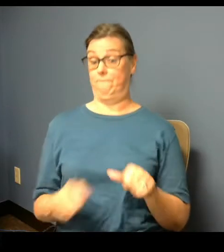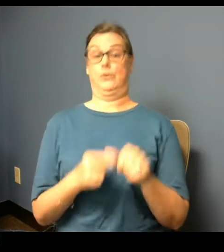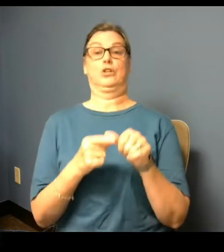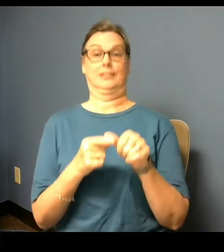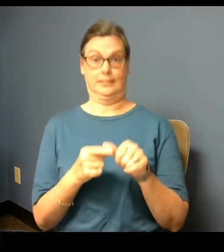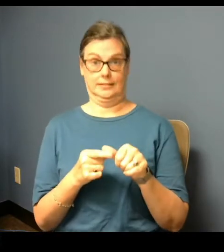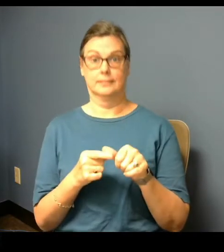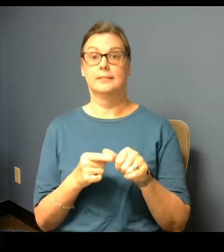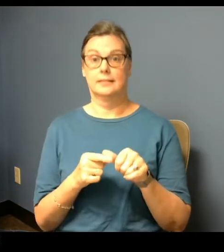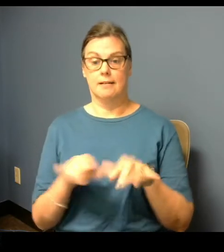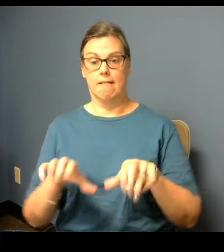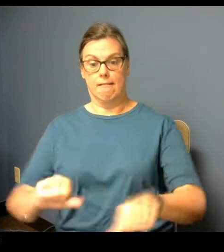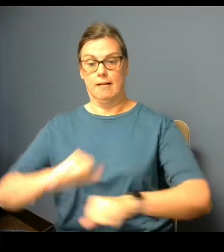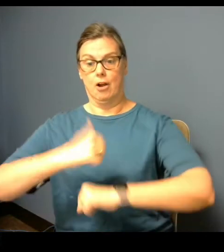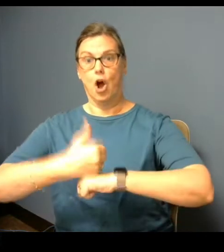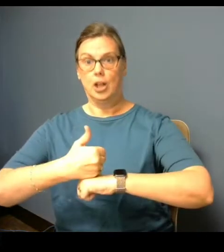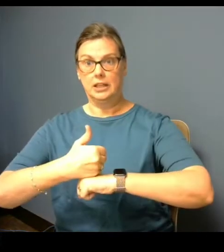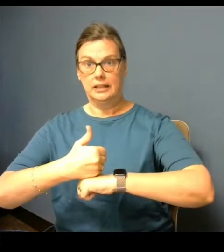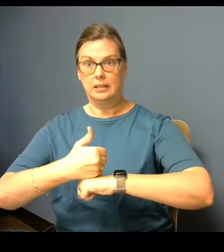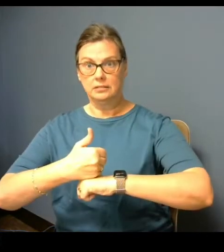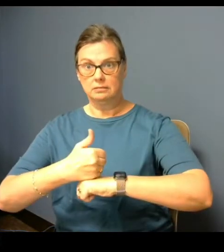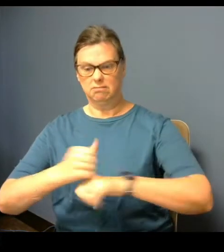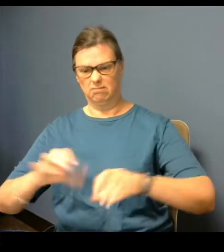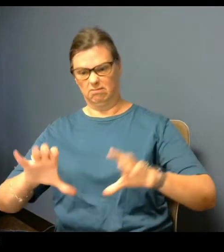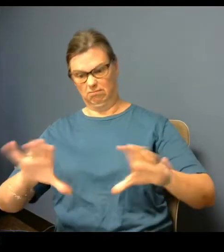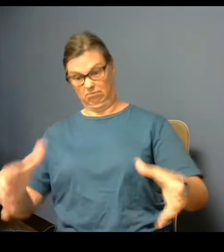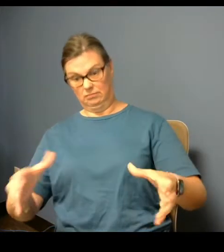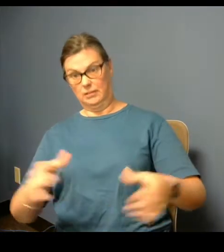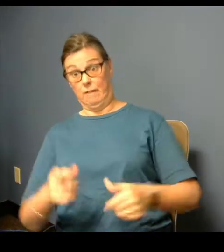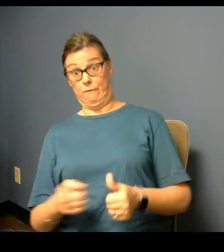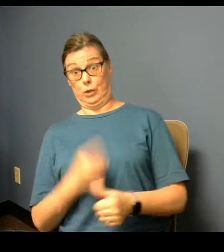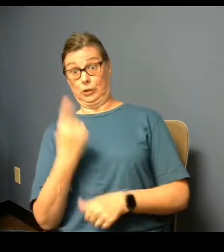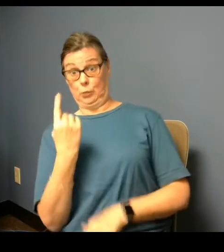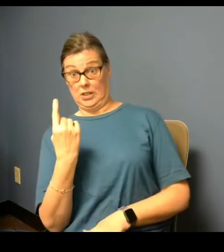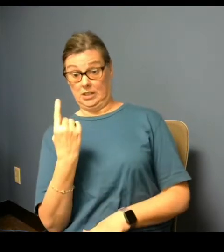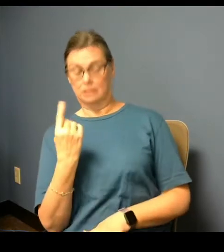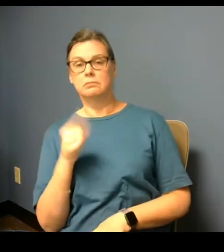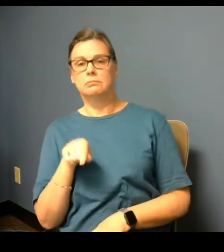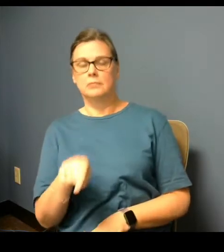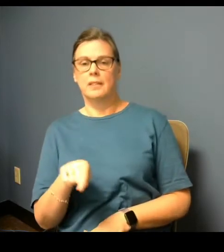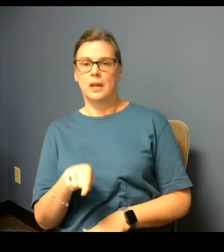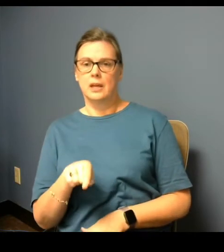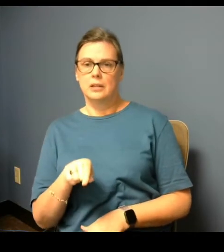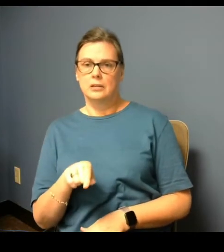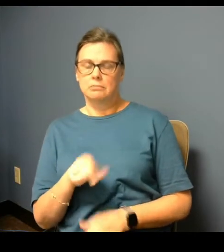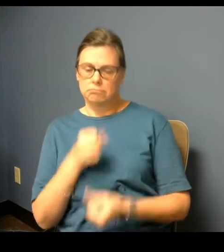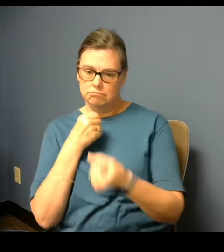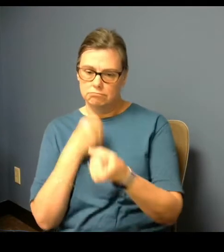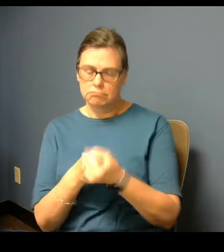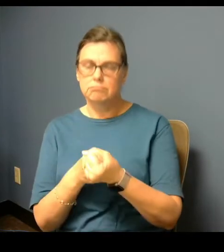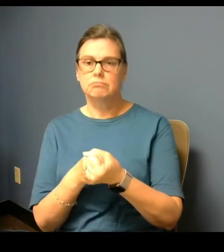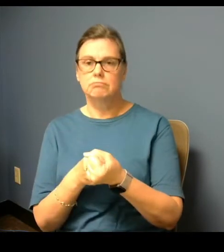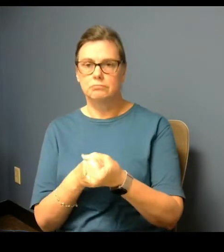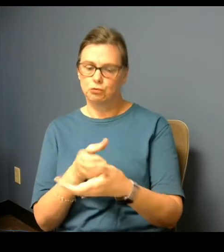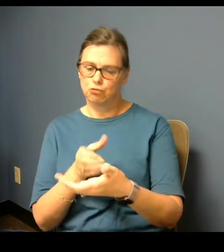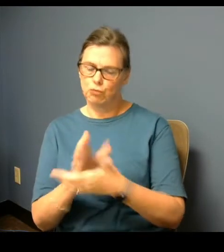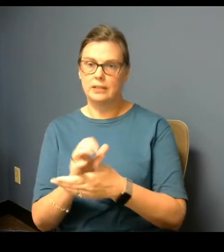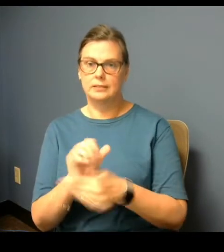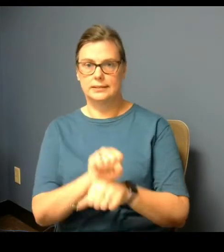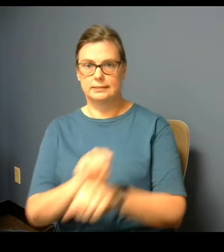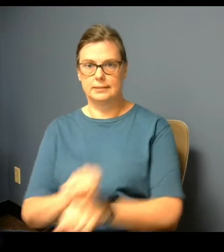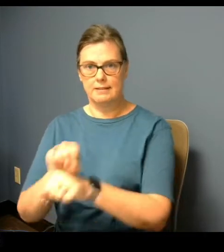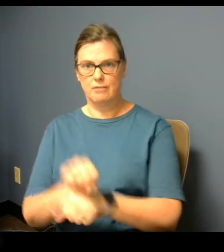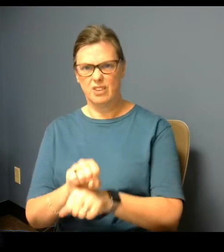ones, we haven't seen slavery yet. We've talked about indentured servitude, but not slavery. And so that's